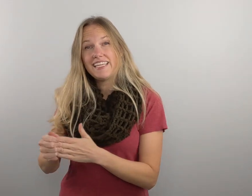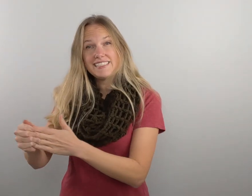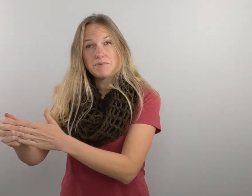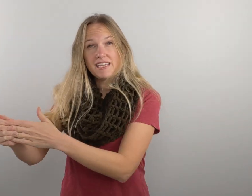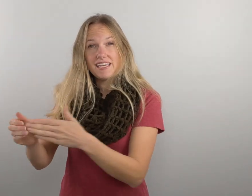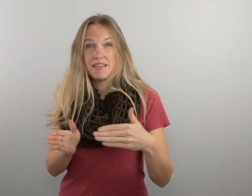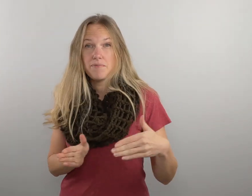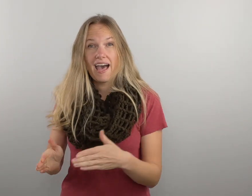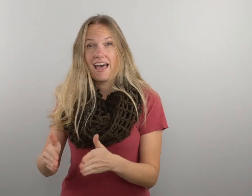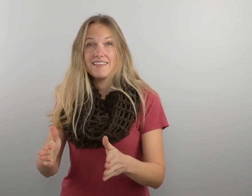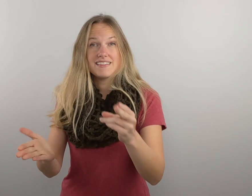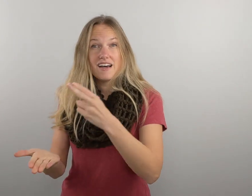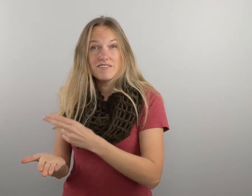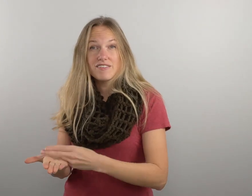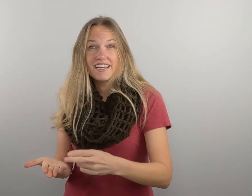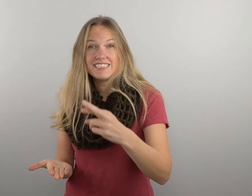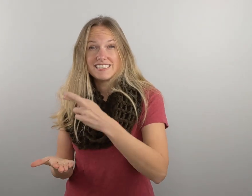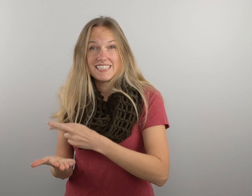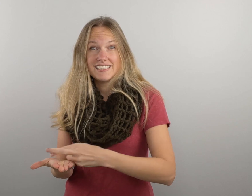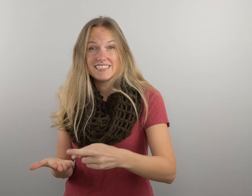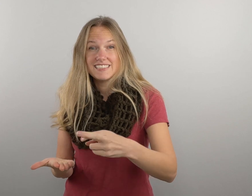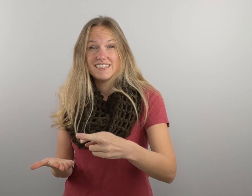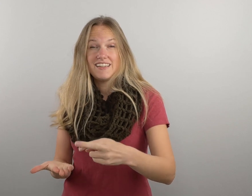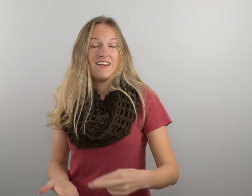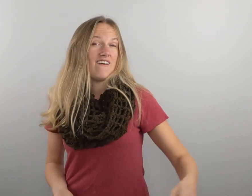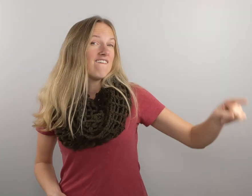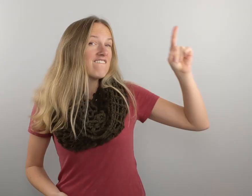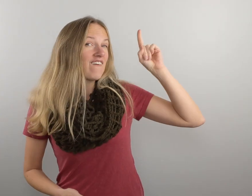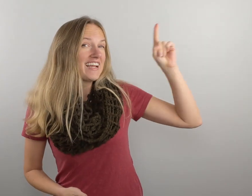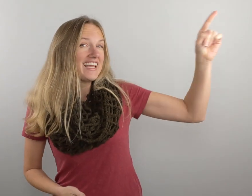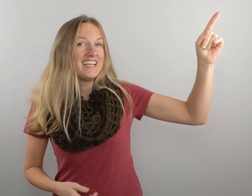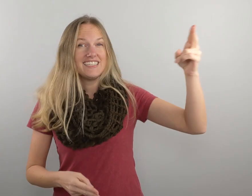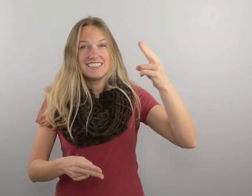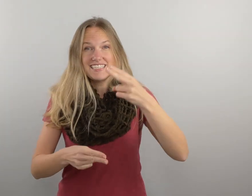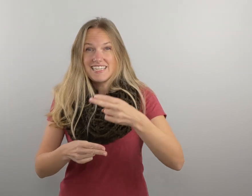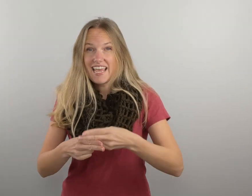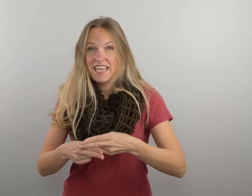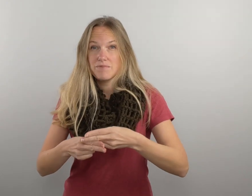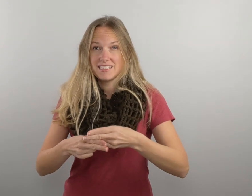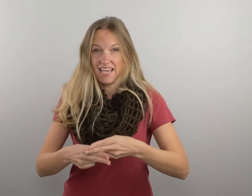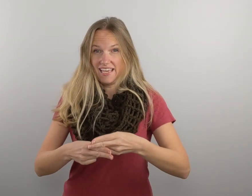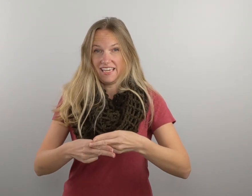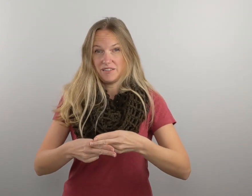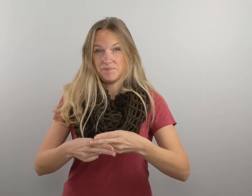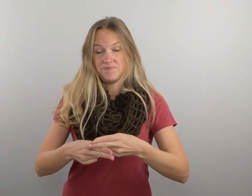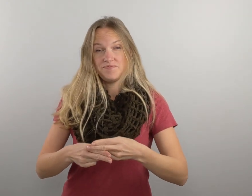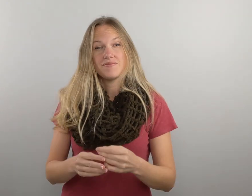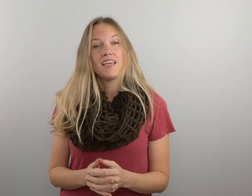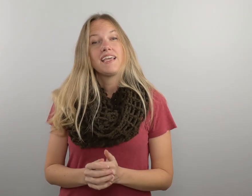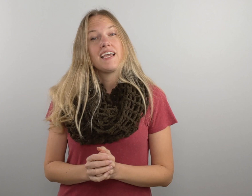He leads me in paths of righteousness for His name's sake.